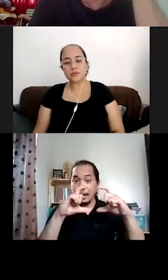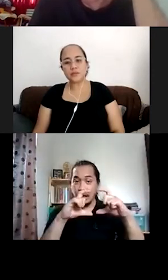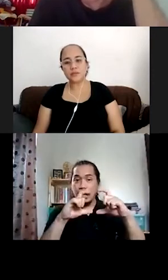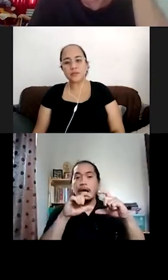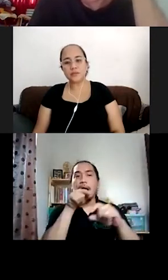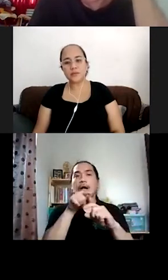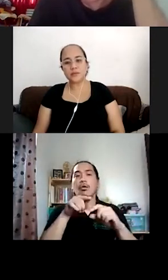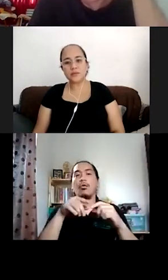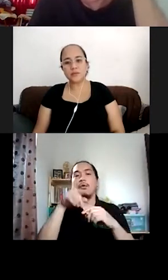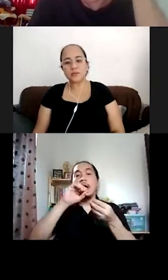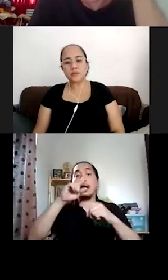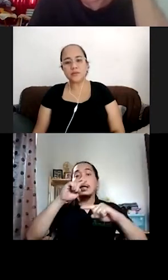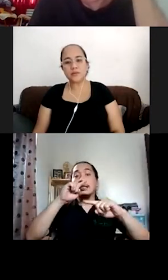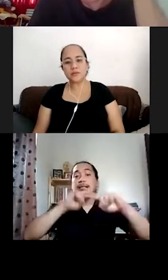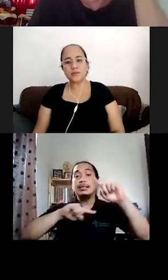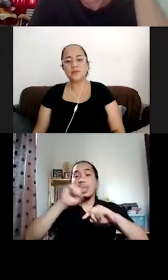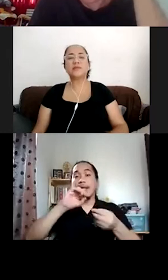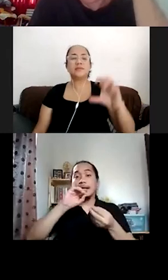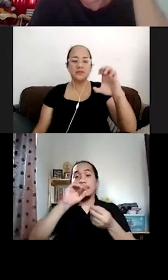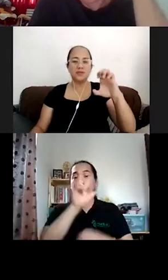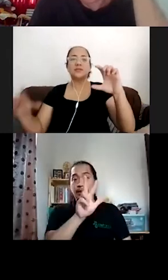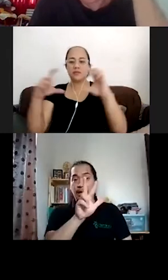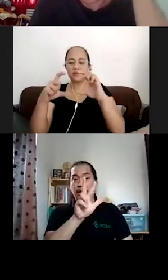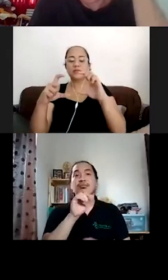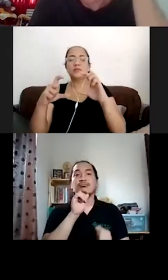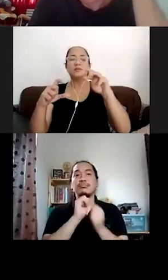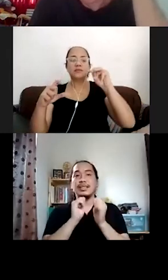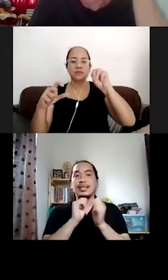no. The embedded clause,